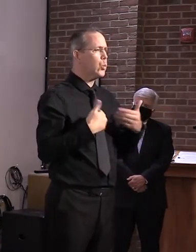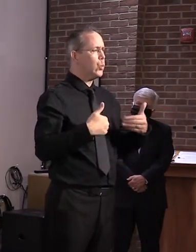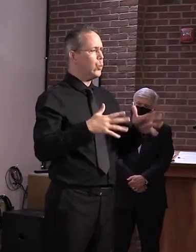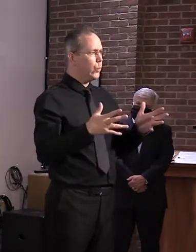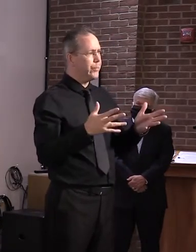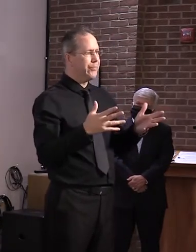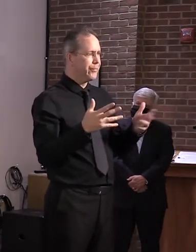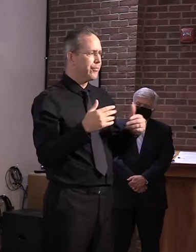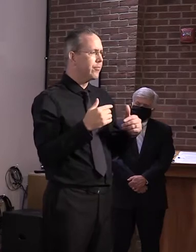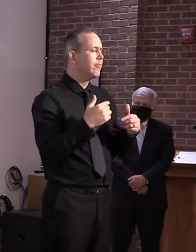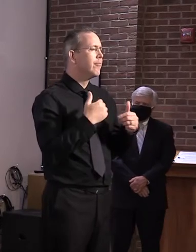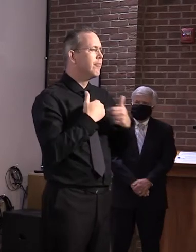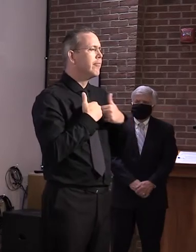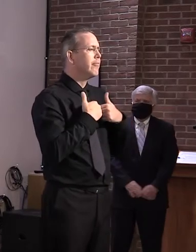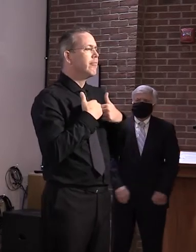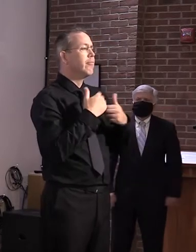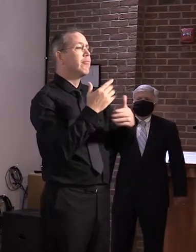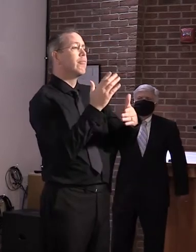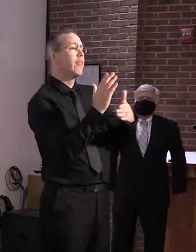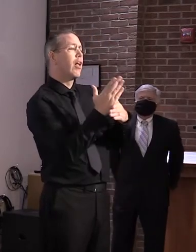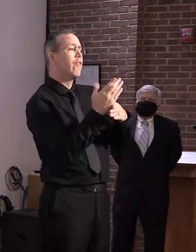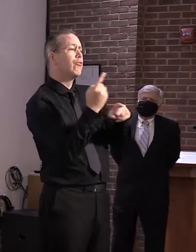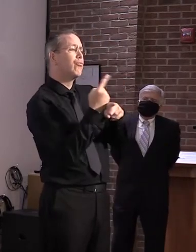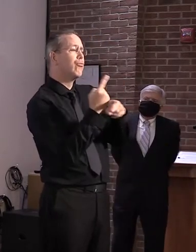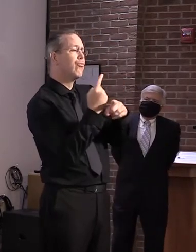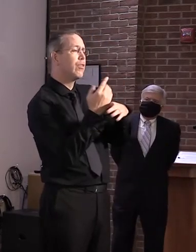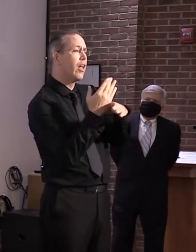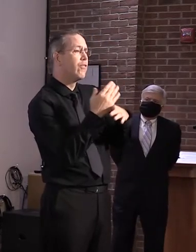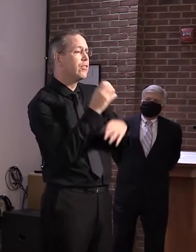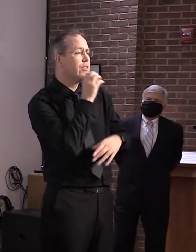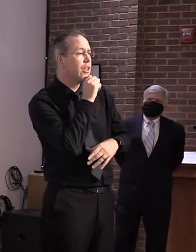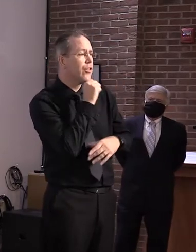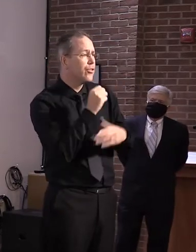average age of the newest cases around the country